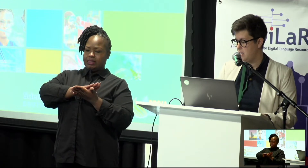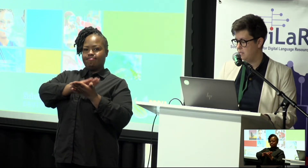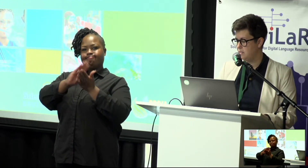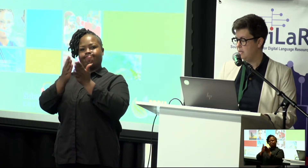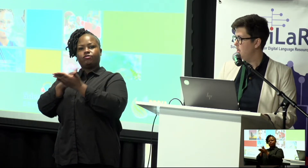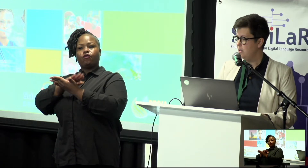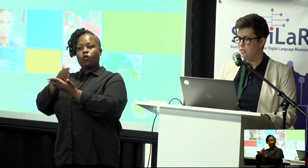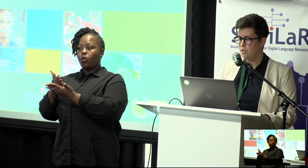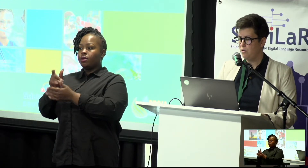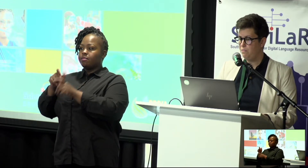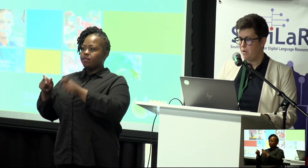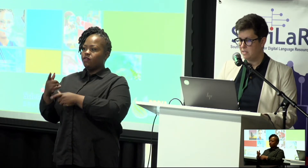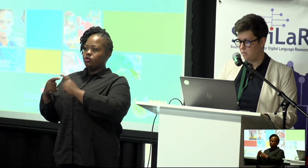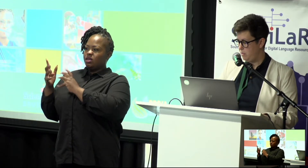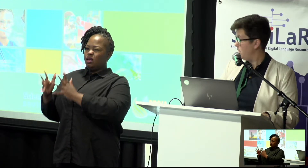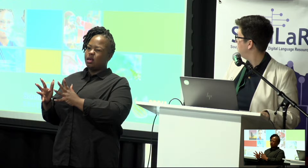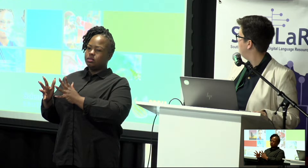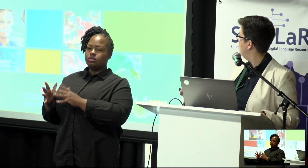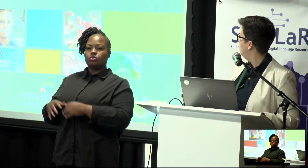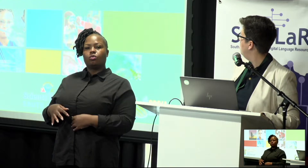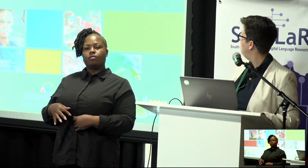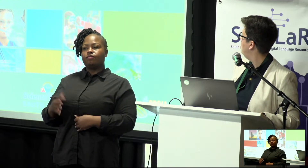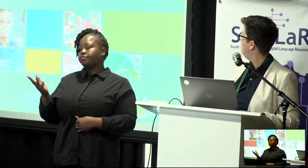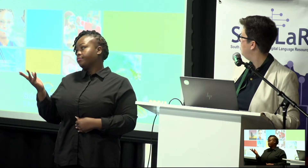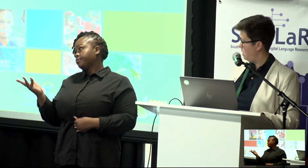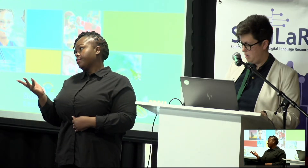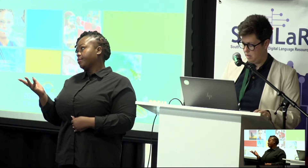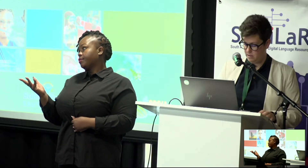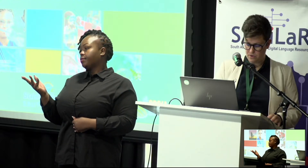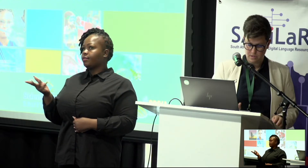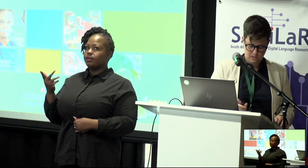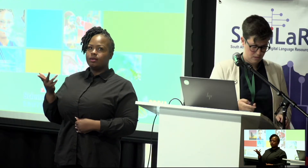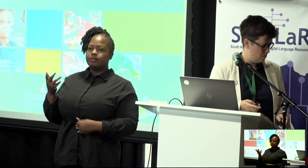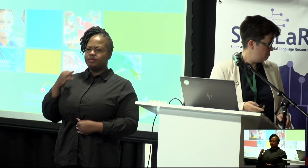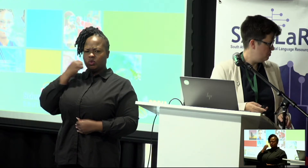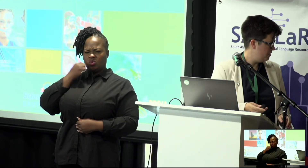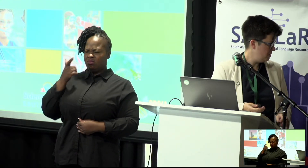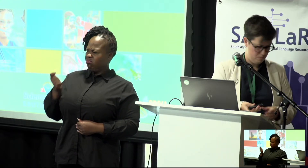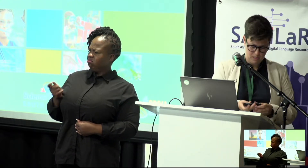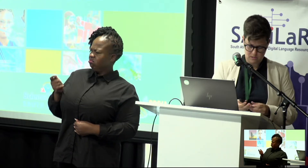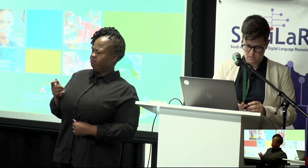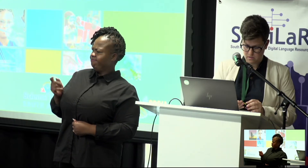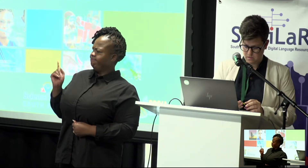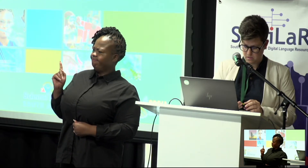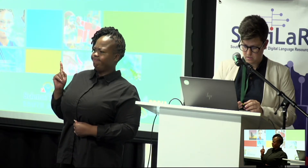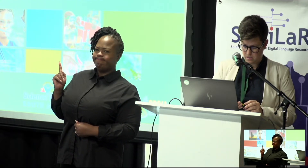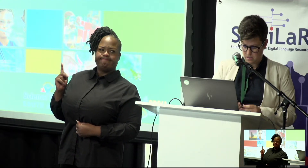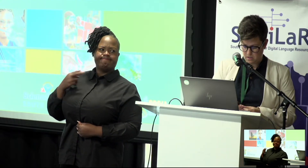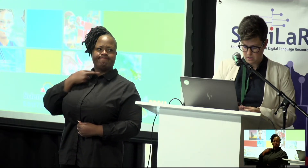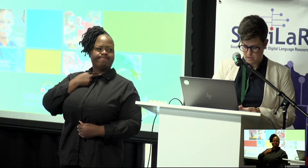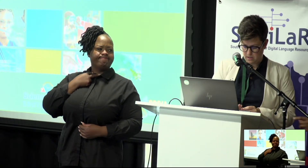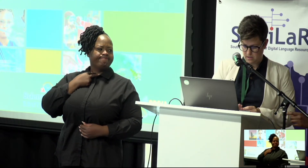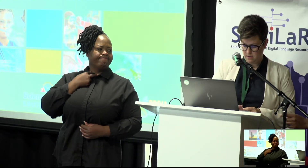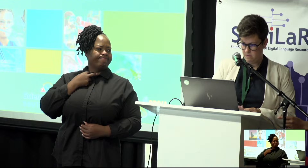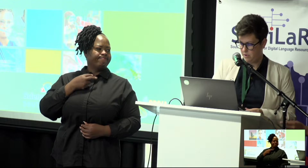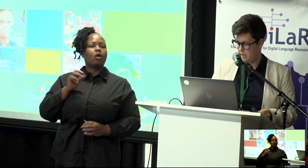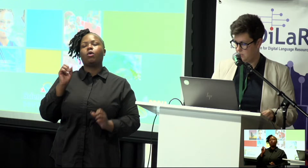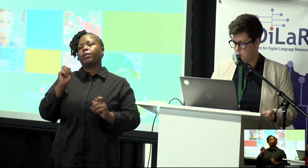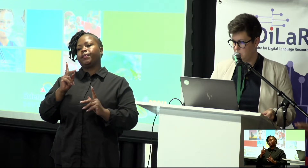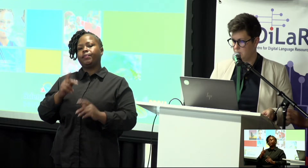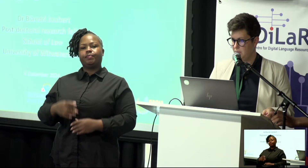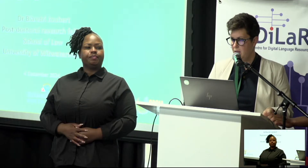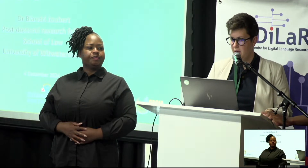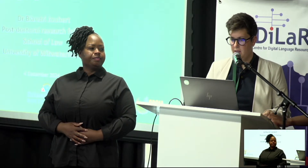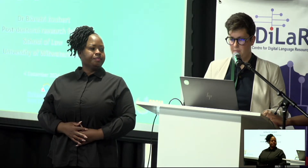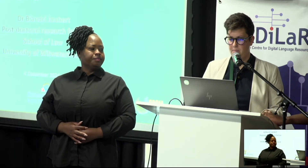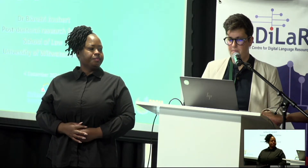for traders. So practical meaning for, sorry, this isn't moving, but yeah, I'll